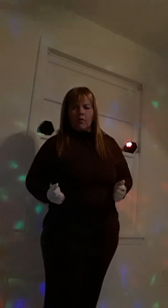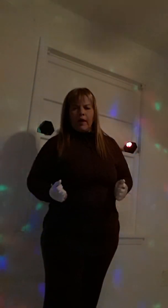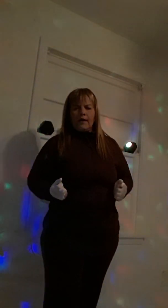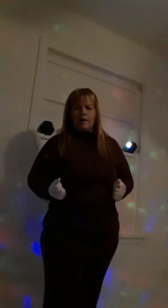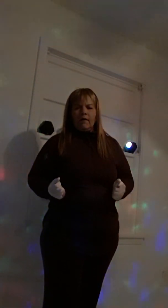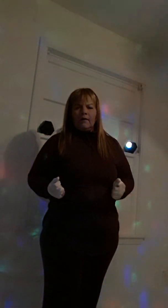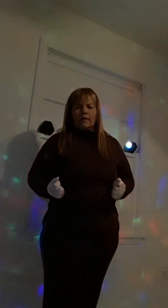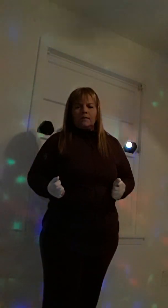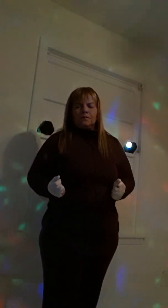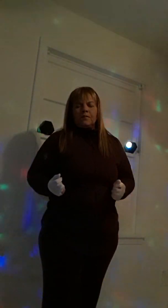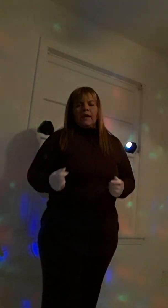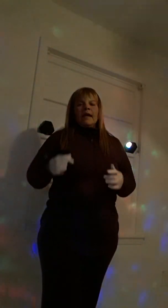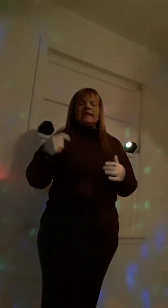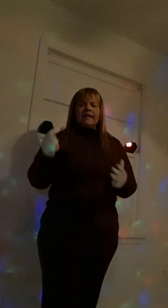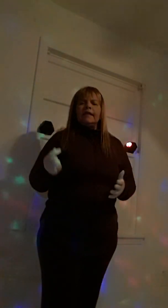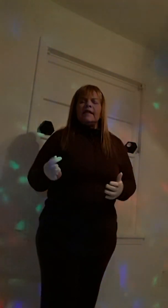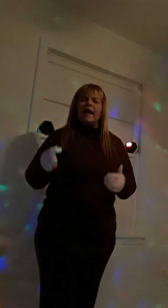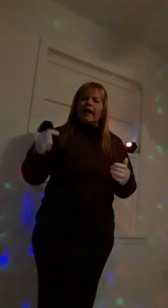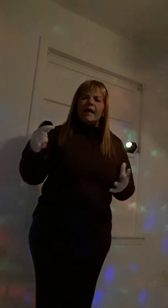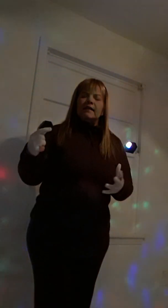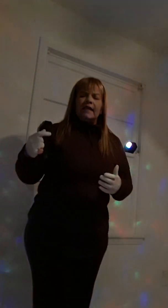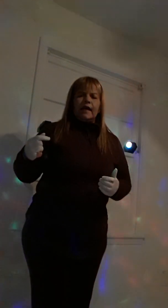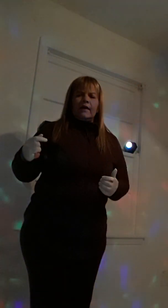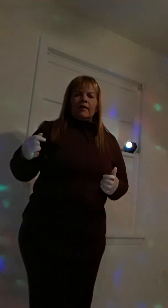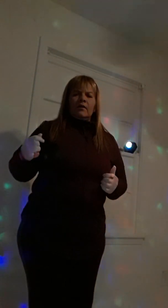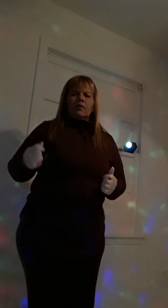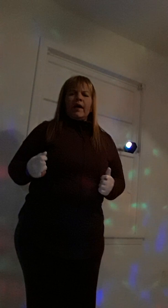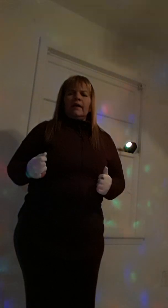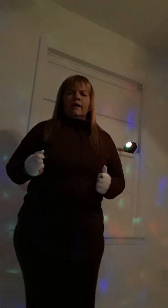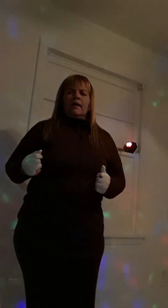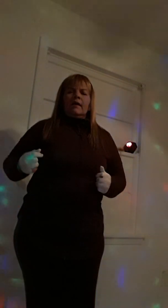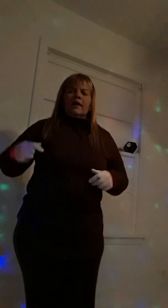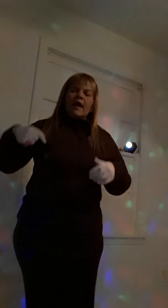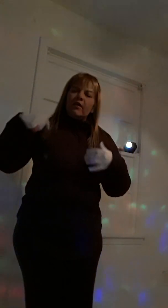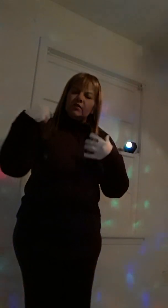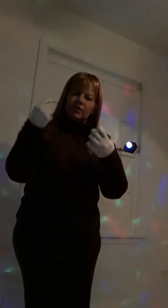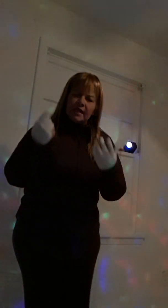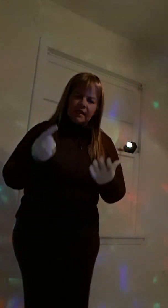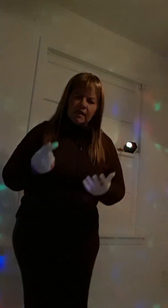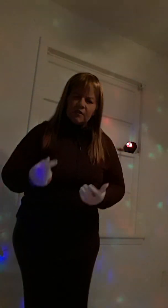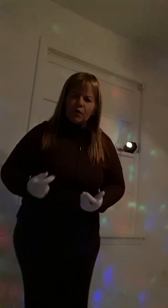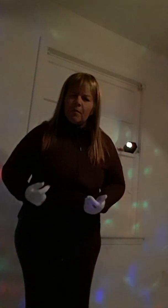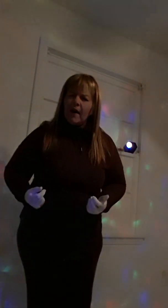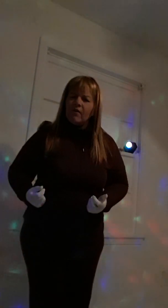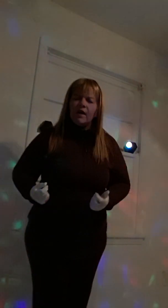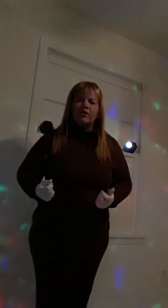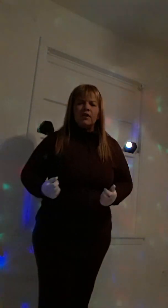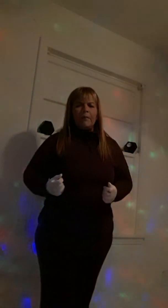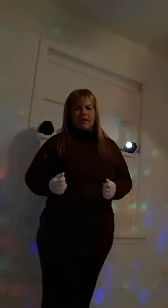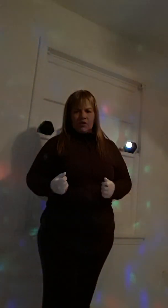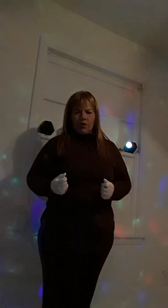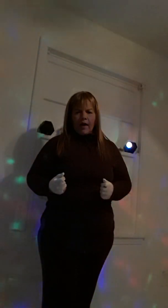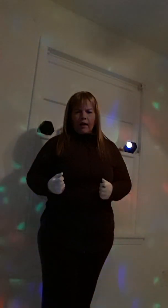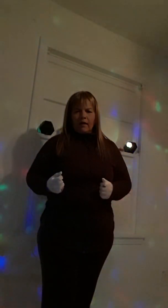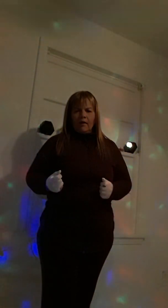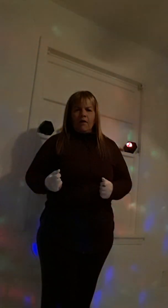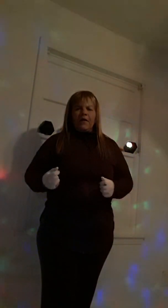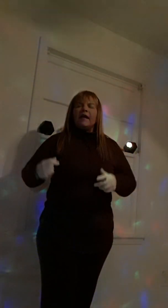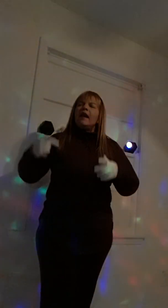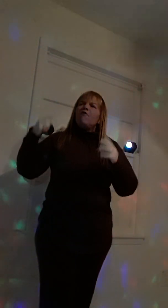right? Y siente la gente, right? Que ellos ya se transformaron en otra persona. Que la